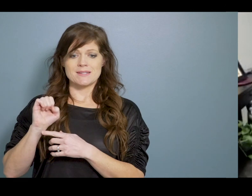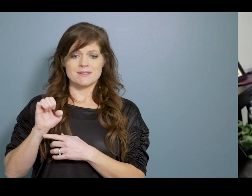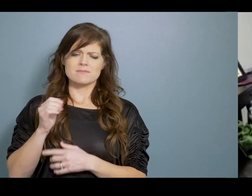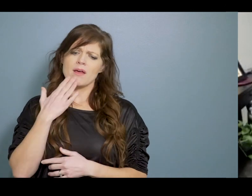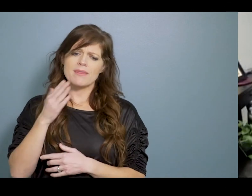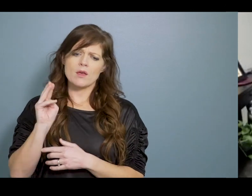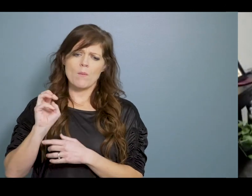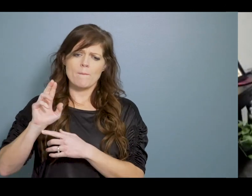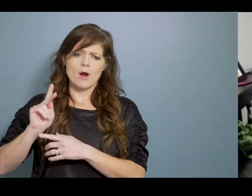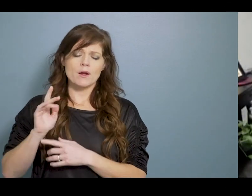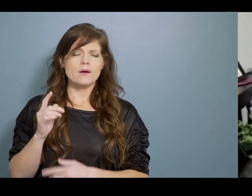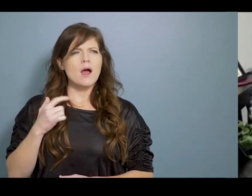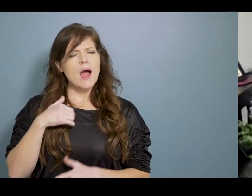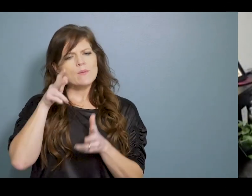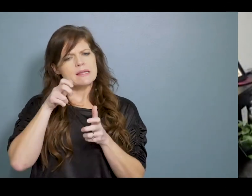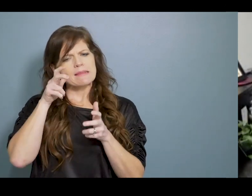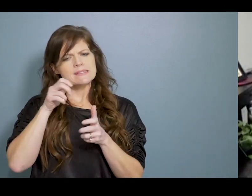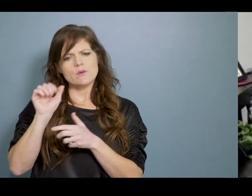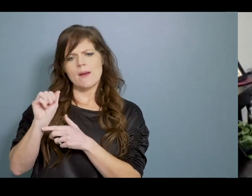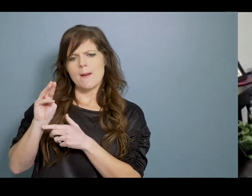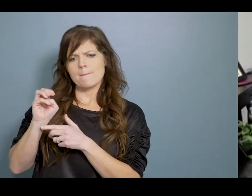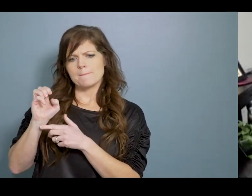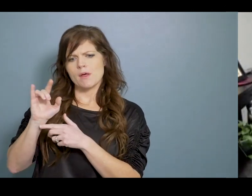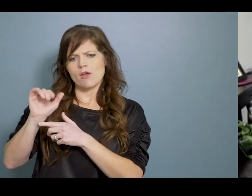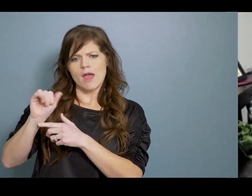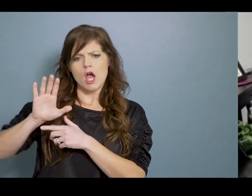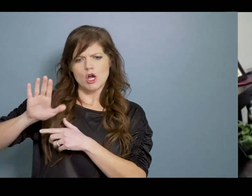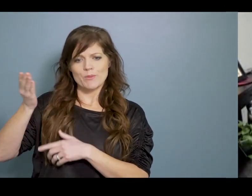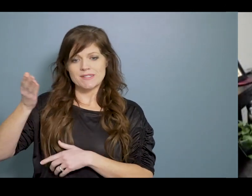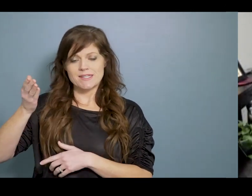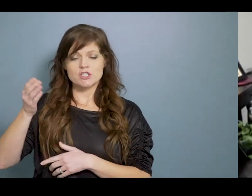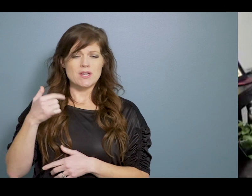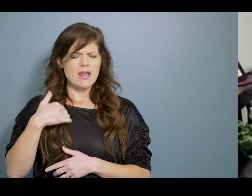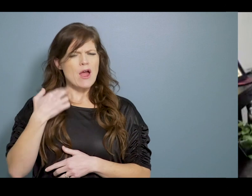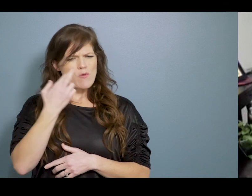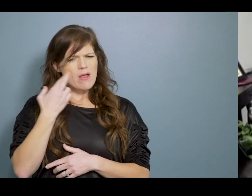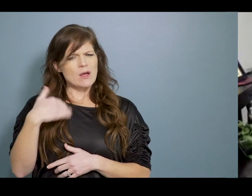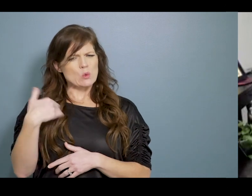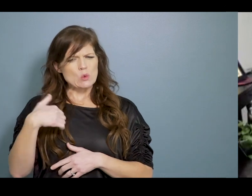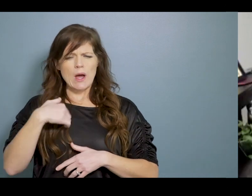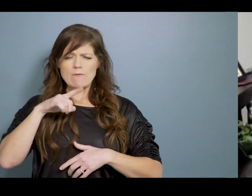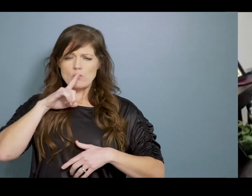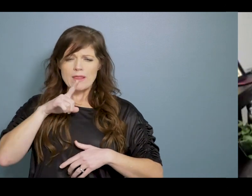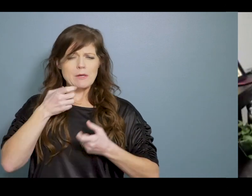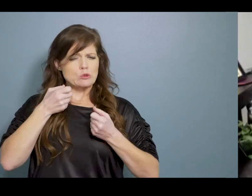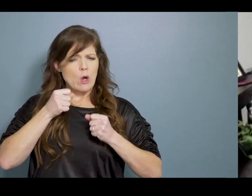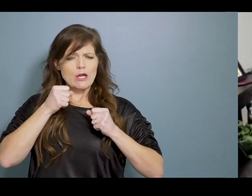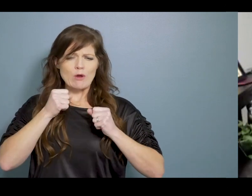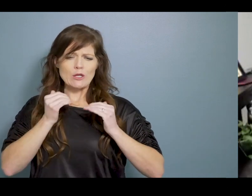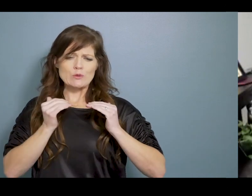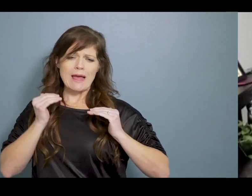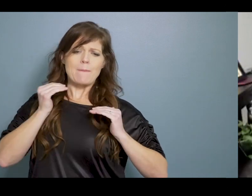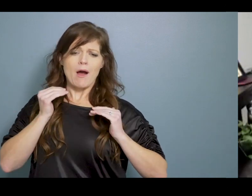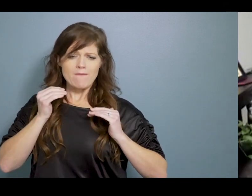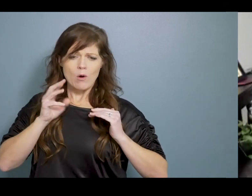to Amelia's presentation, I've felt like I've been treading water for the last several months, and I'm really anxious to